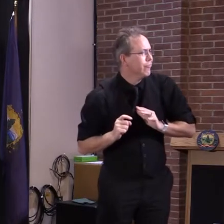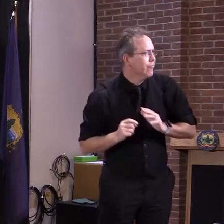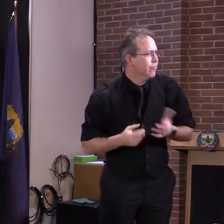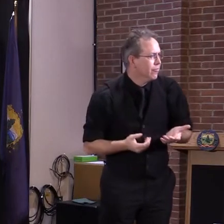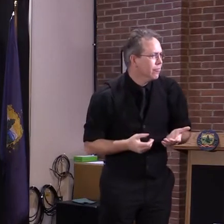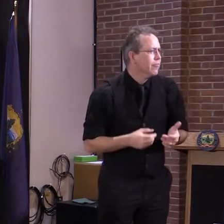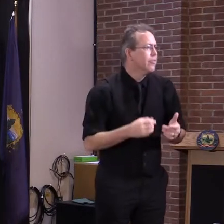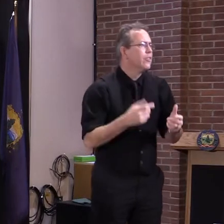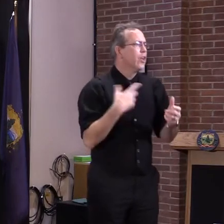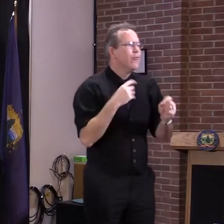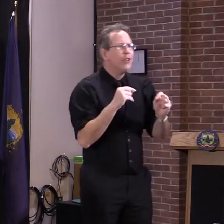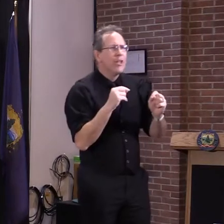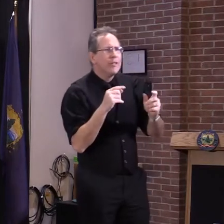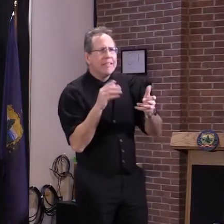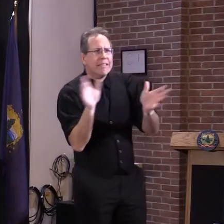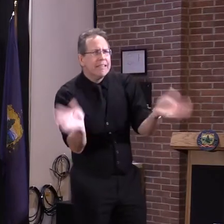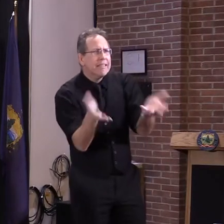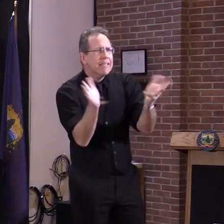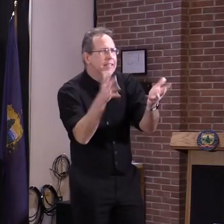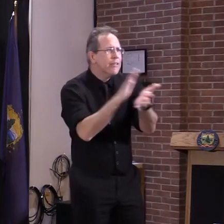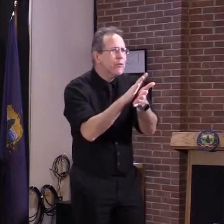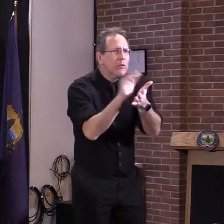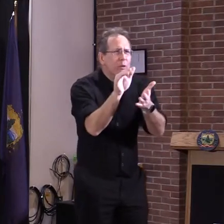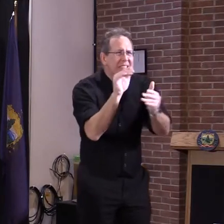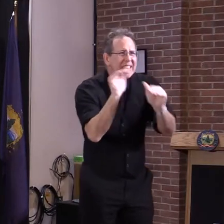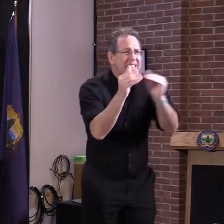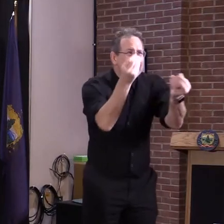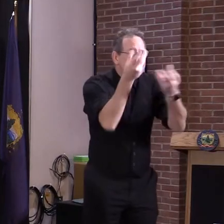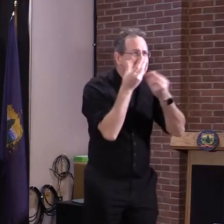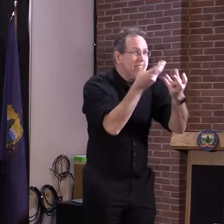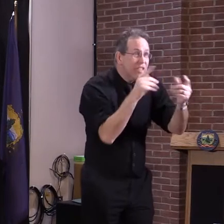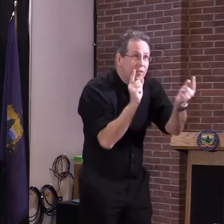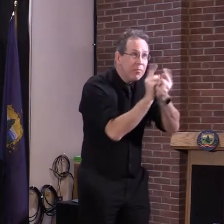by school, and I hope to be able to share that information soon.